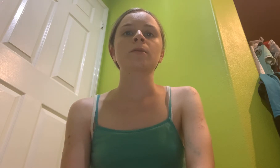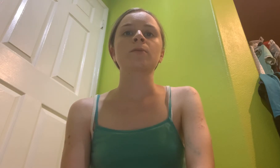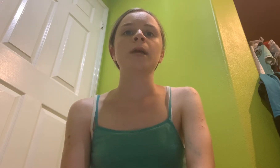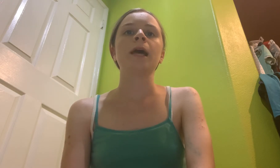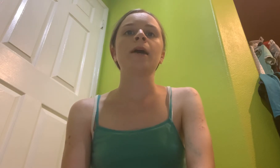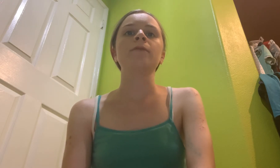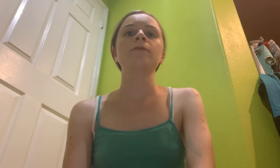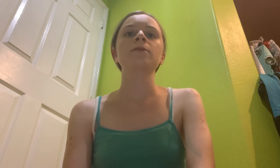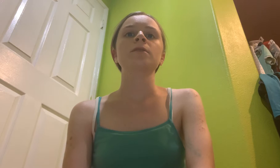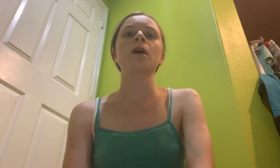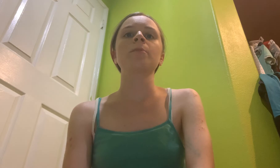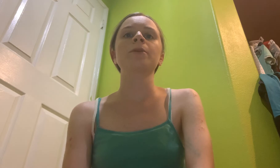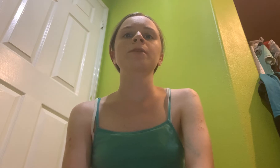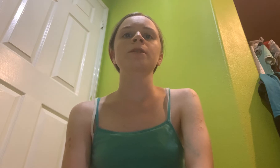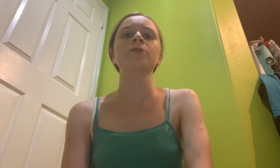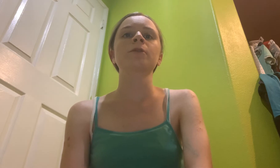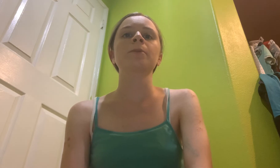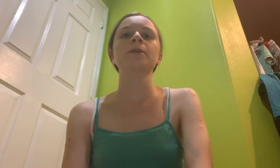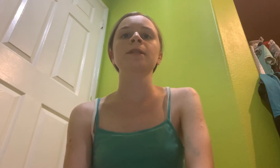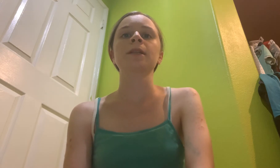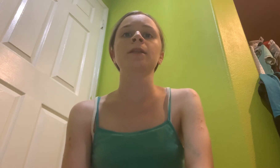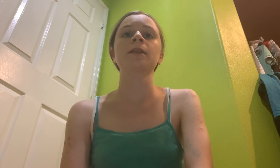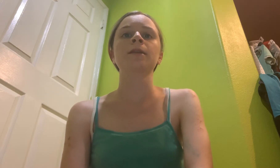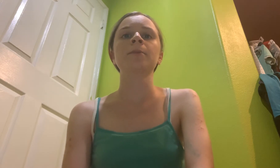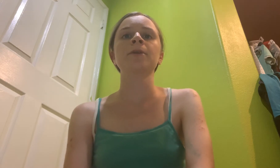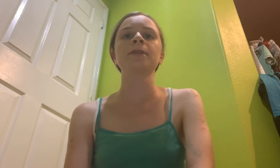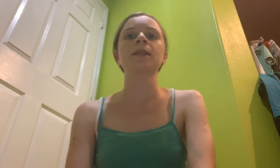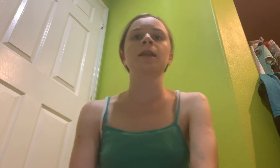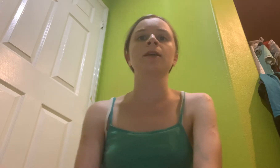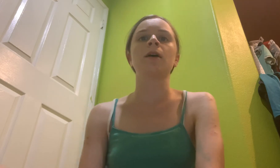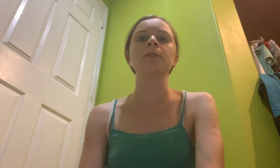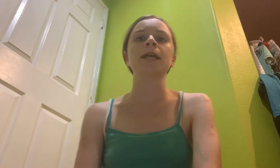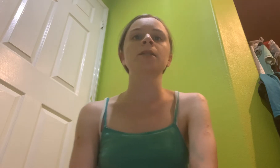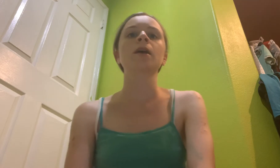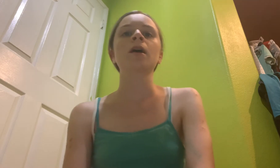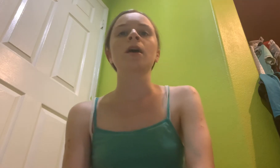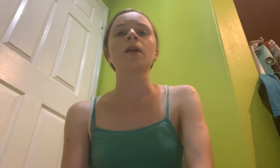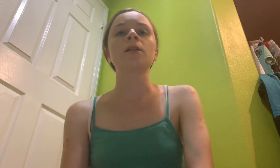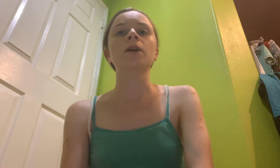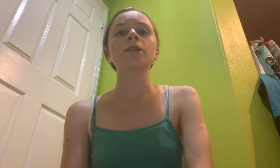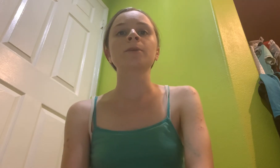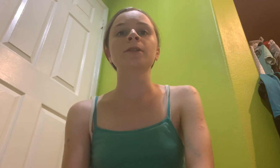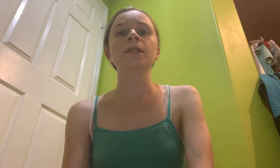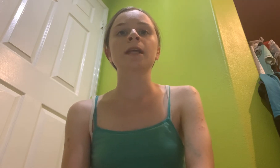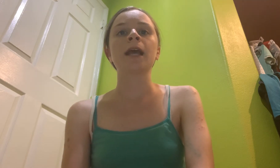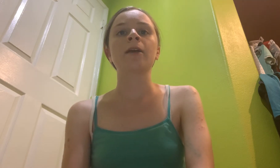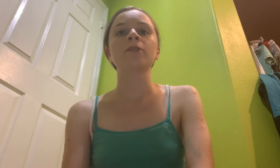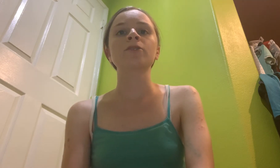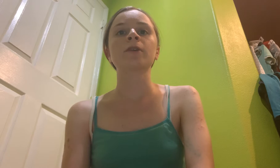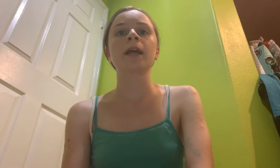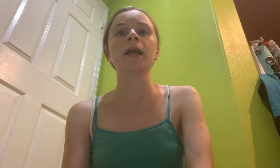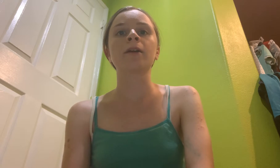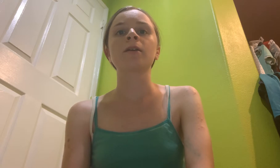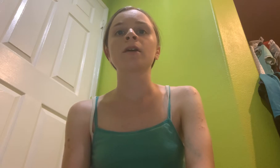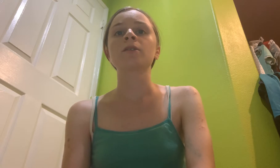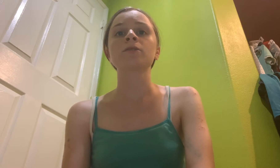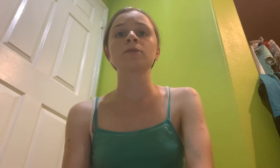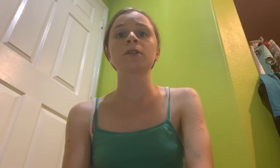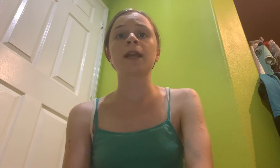we have tall person, short person, thin object, large person, hair, short hair, shoulder length